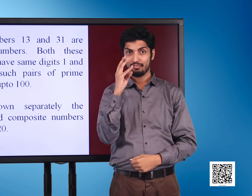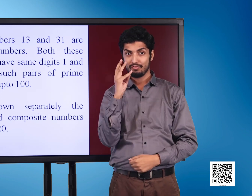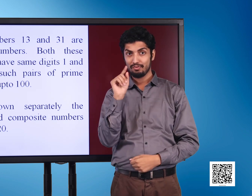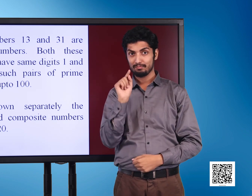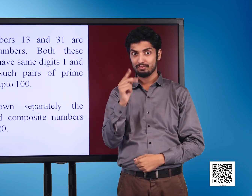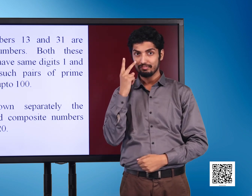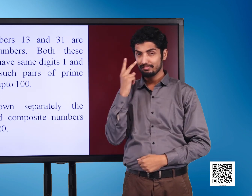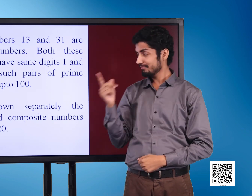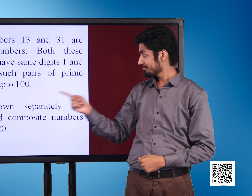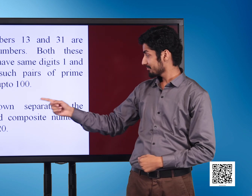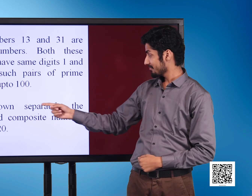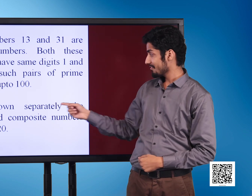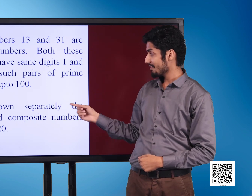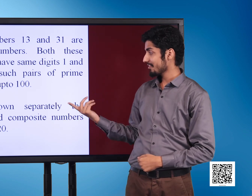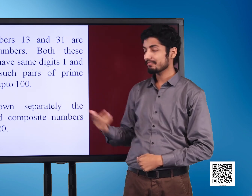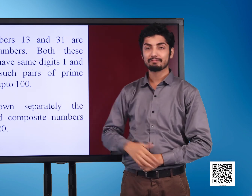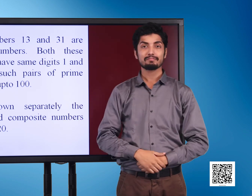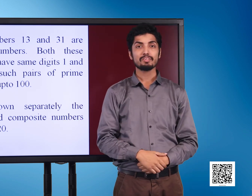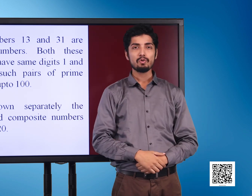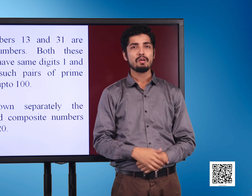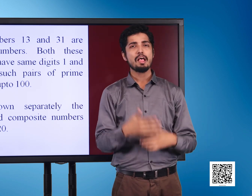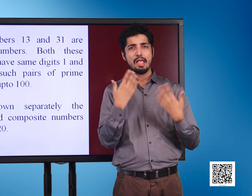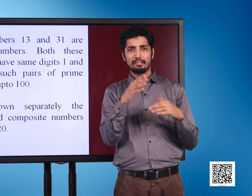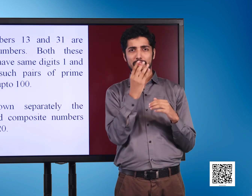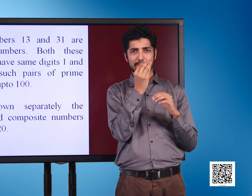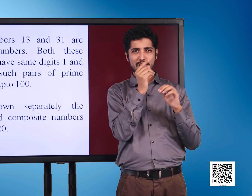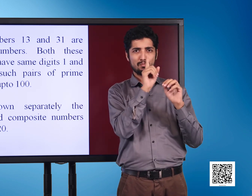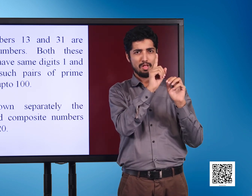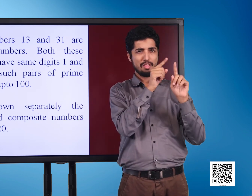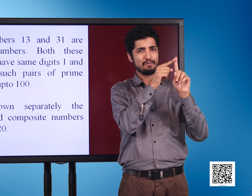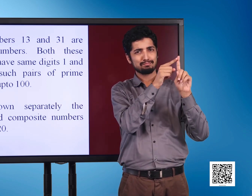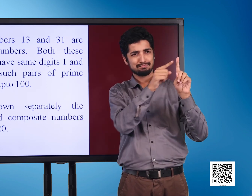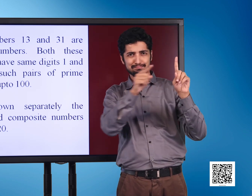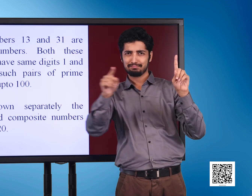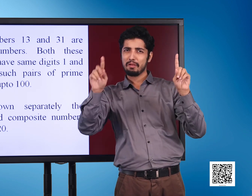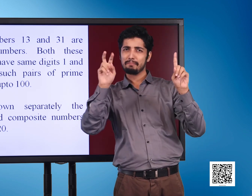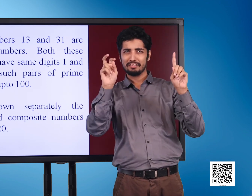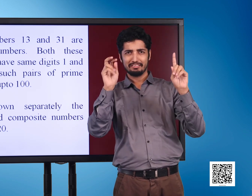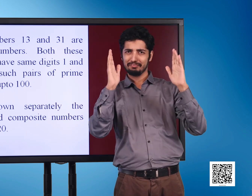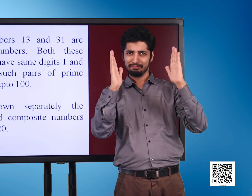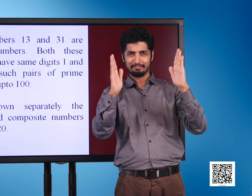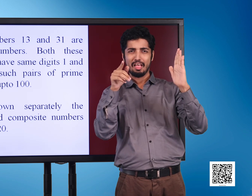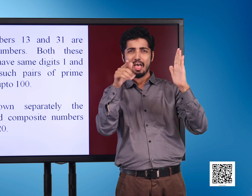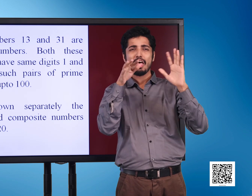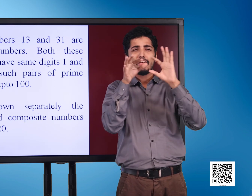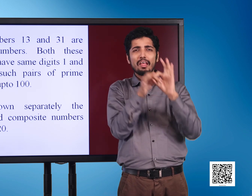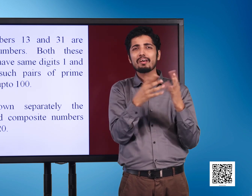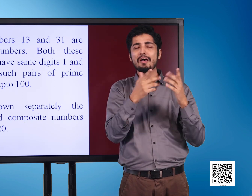Four. Write down separately the prime and composite numbers less than 20.